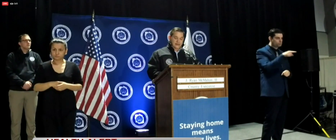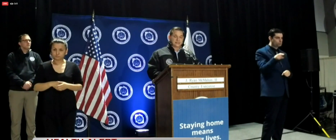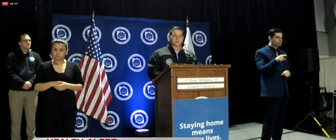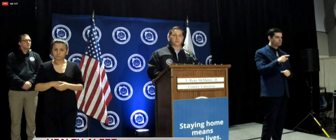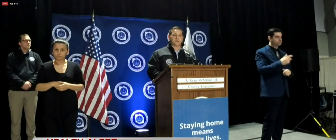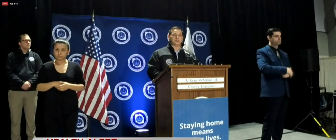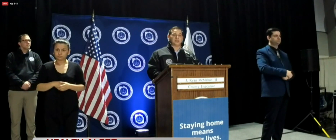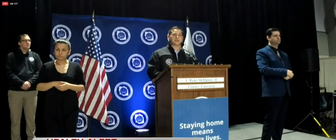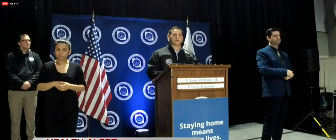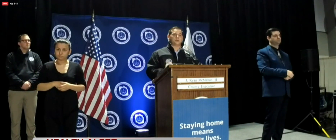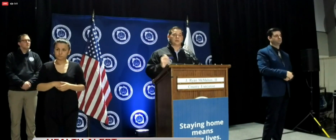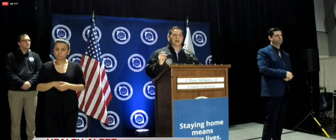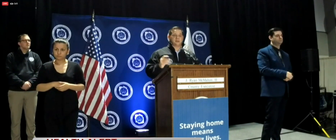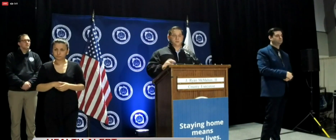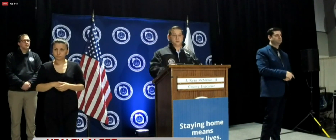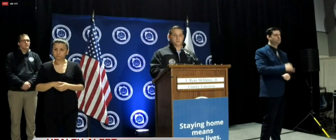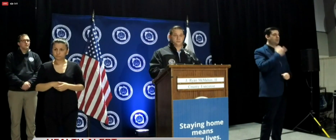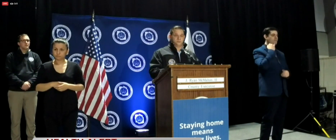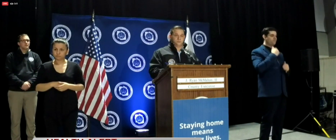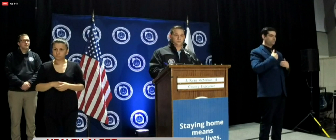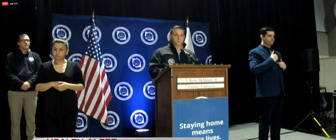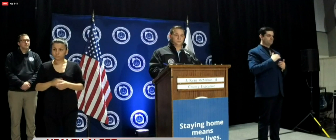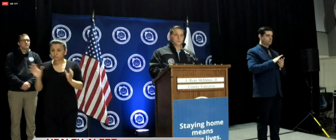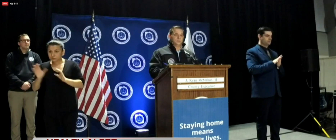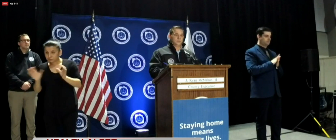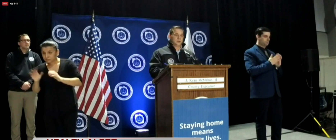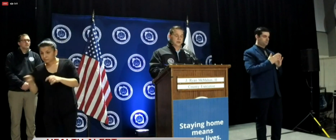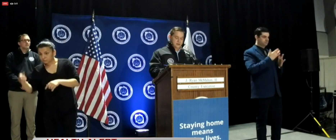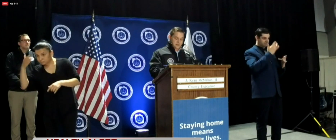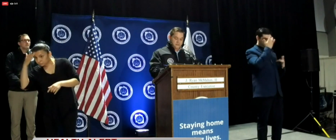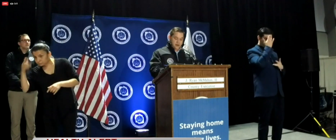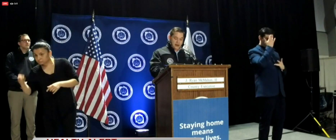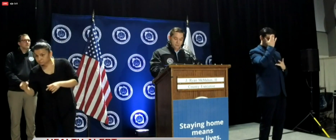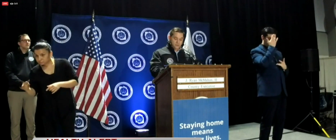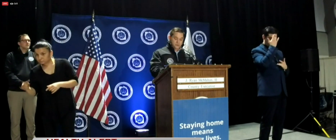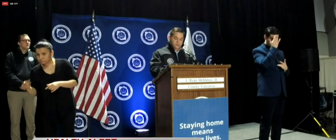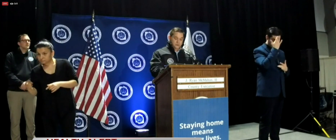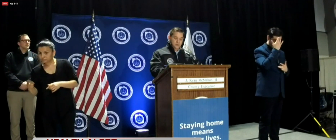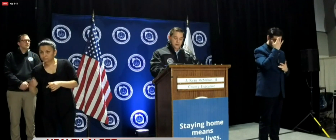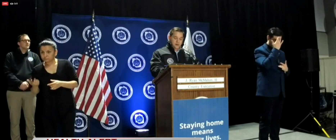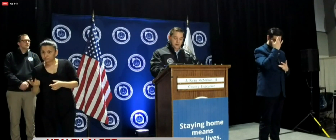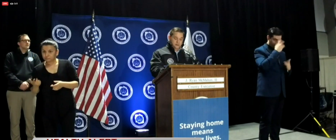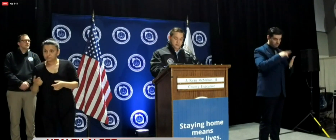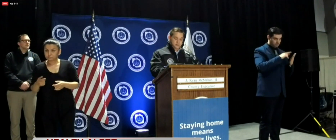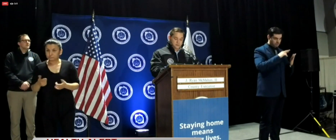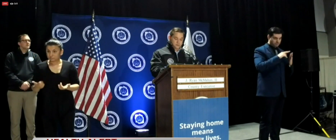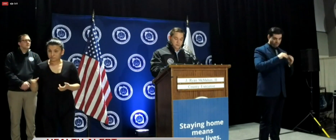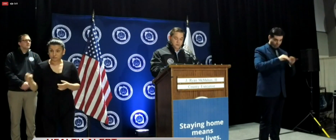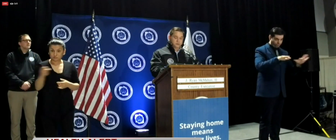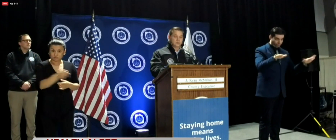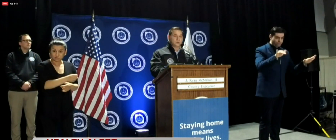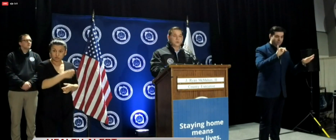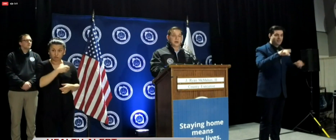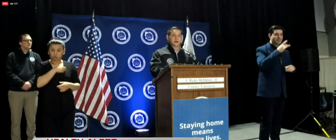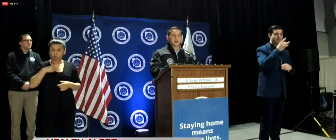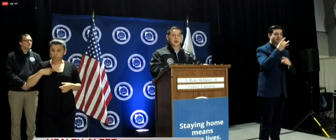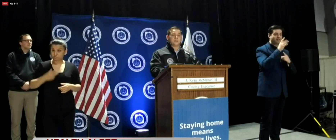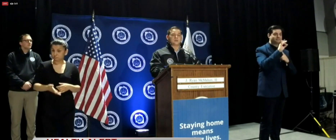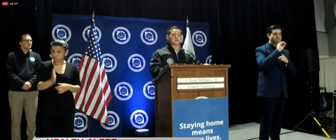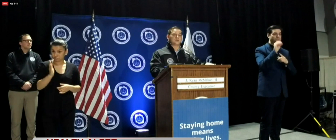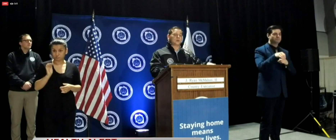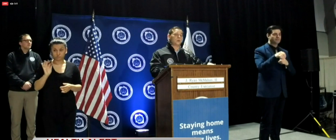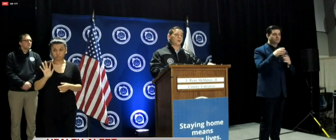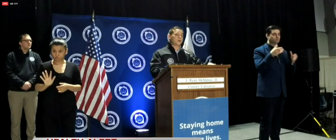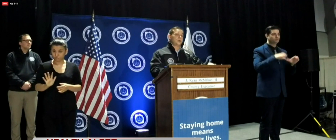an 18% chance you'll be in the hospital. And if it happens to you, and it